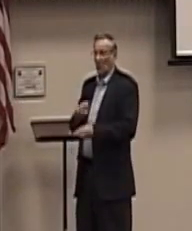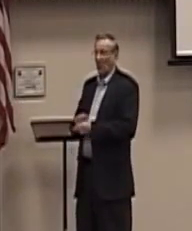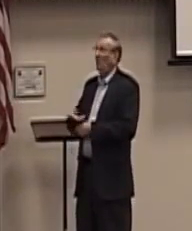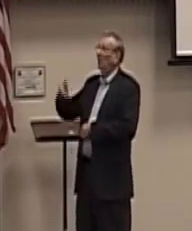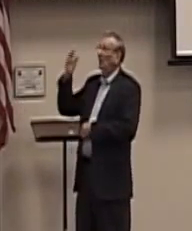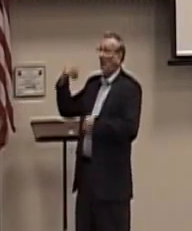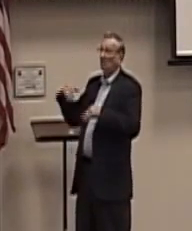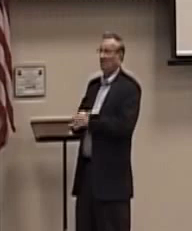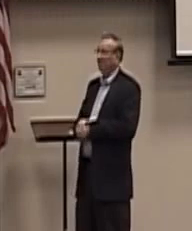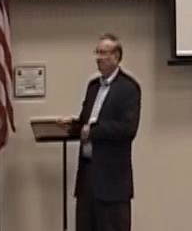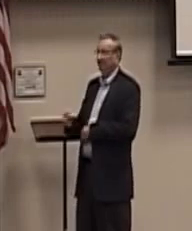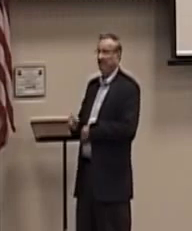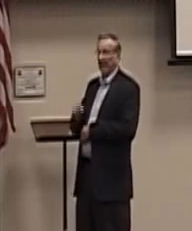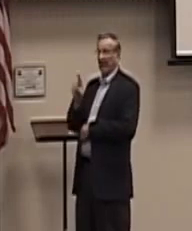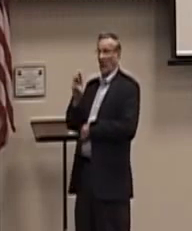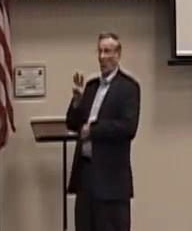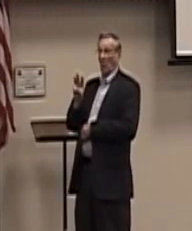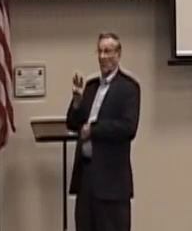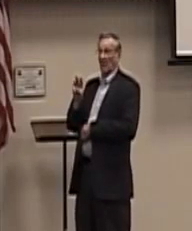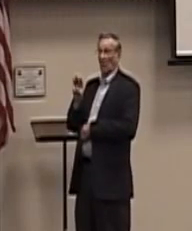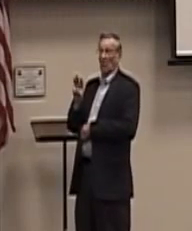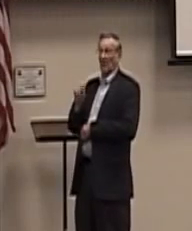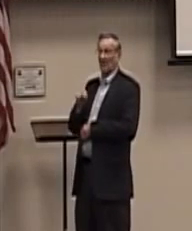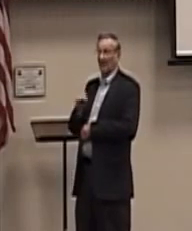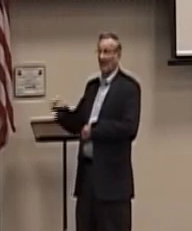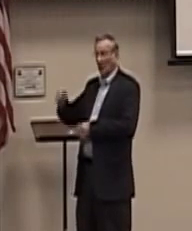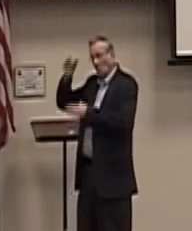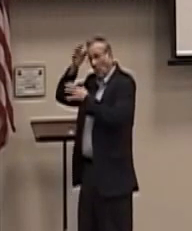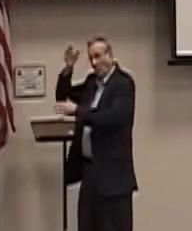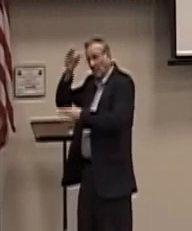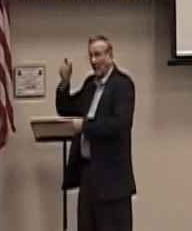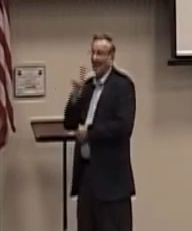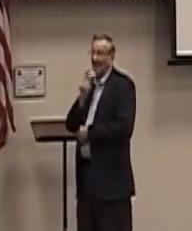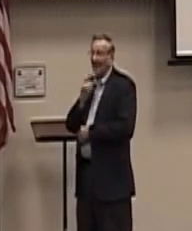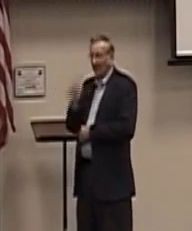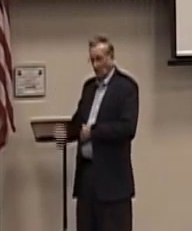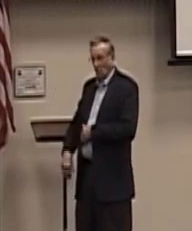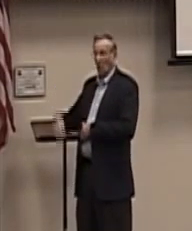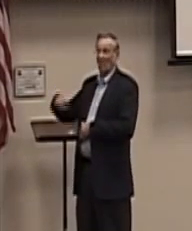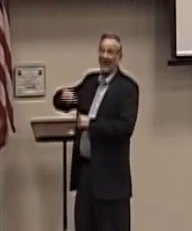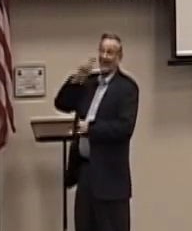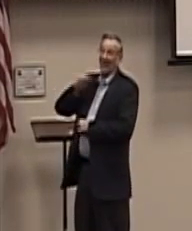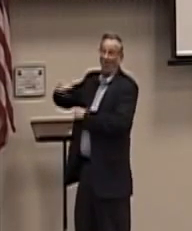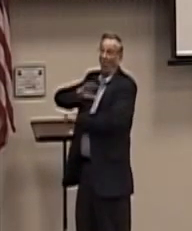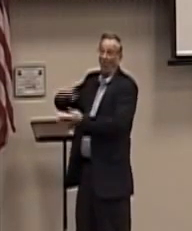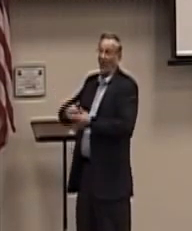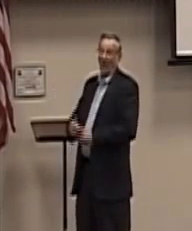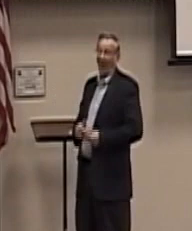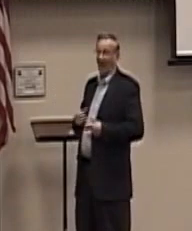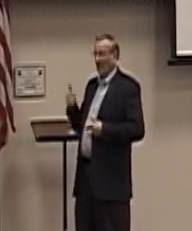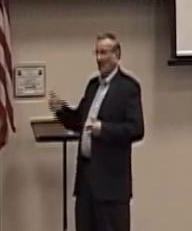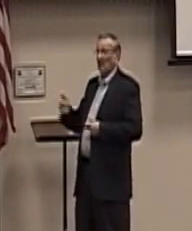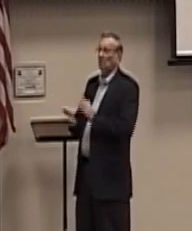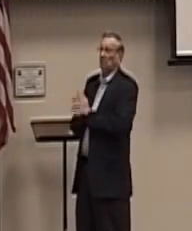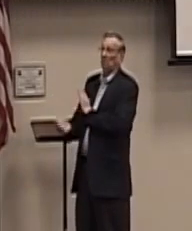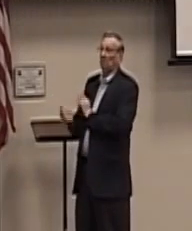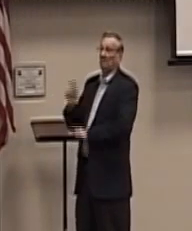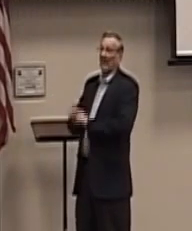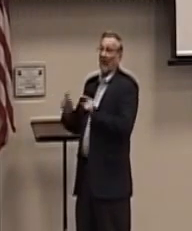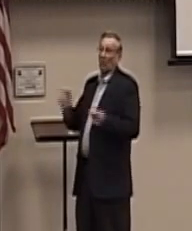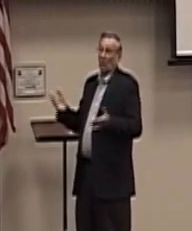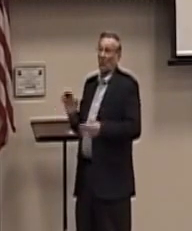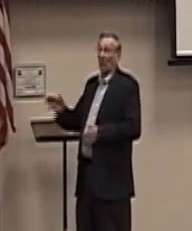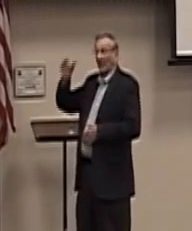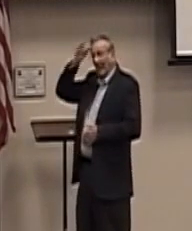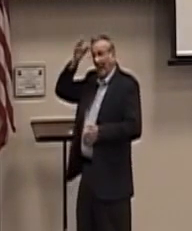of God, steps Abby Wilson. Abby's grandparents are deaf. Abby has grown up around deaf all her life, and she is a fluent signer. Her